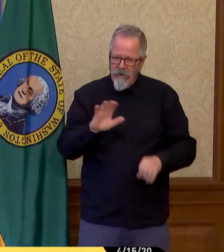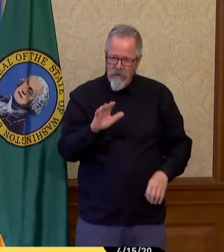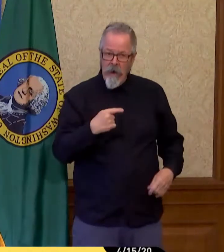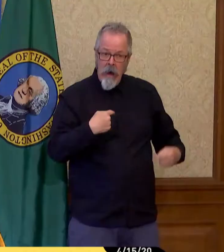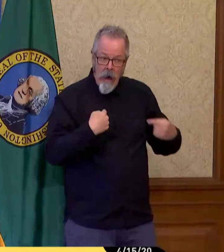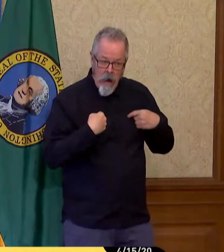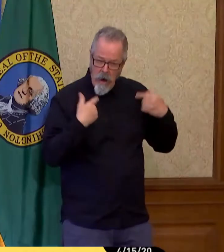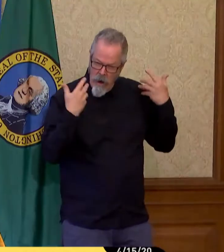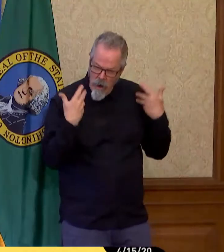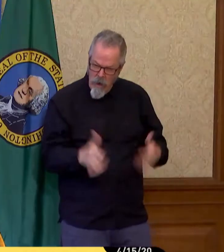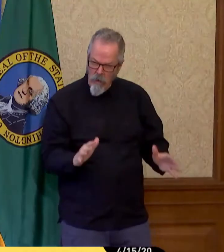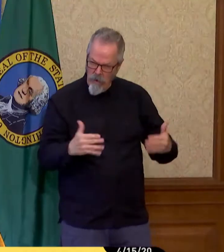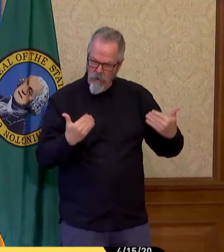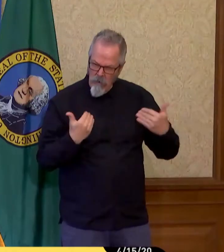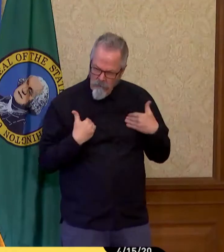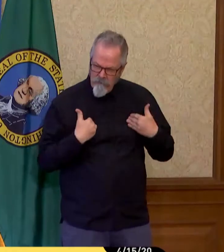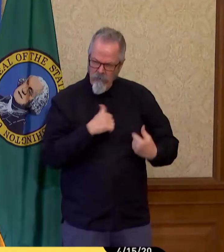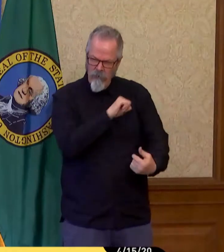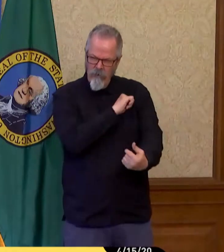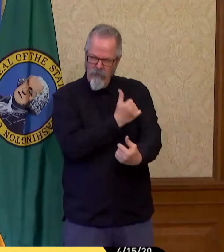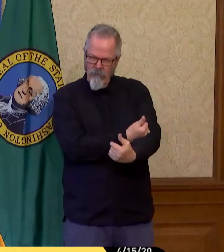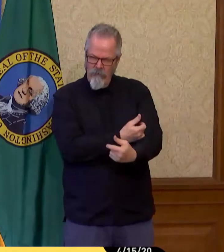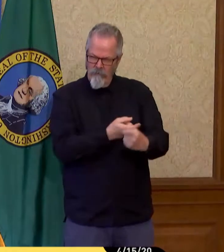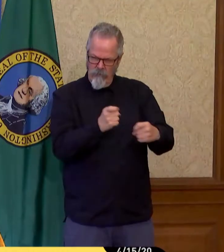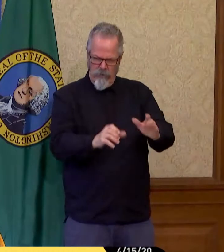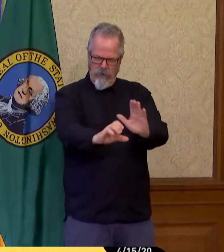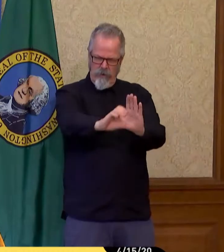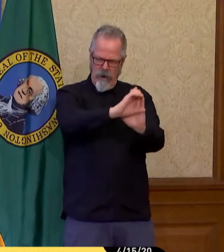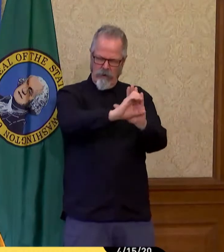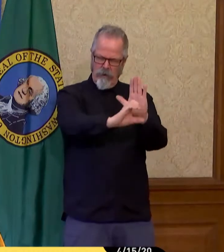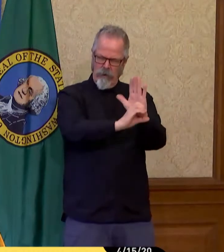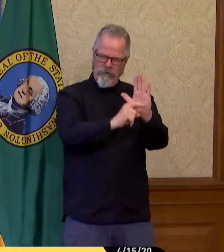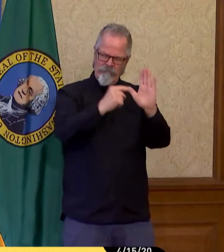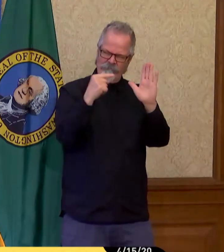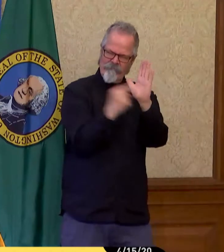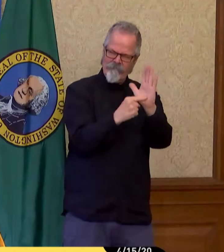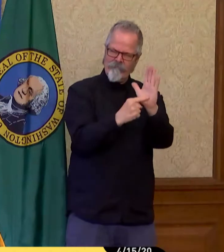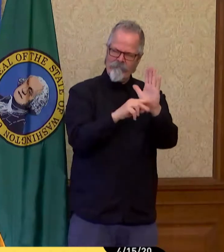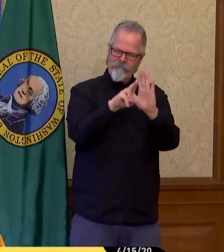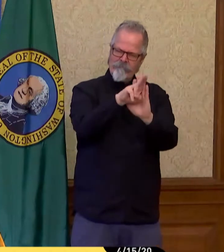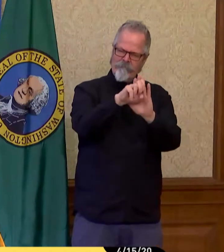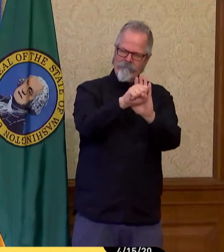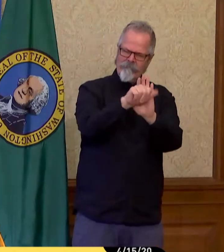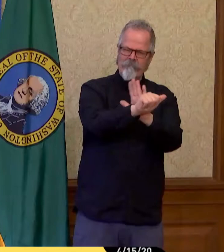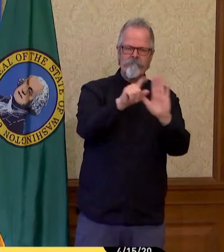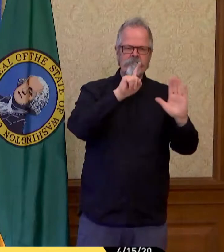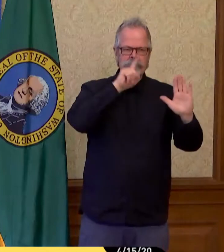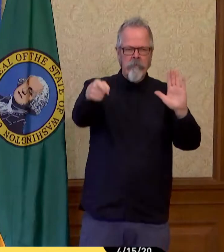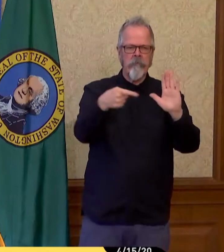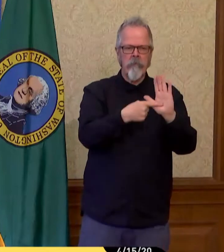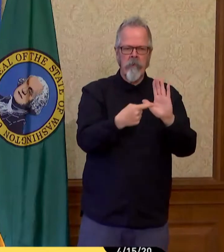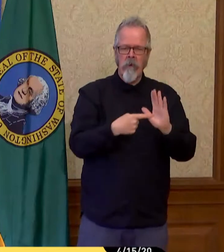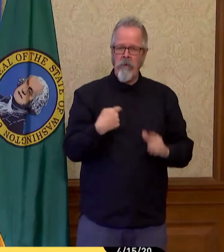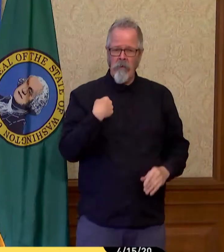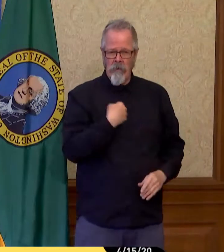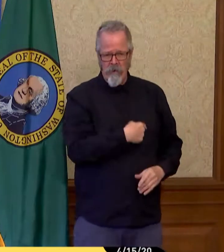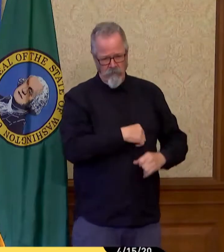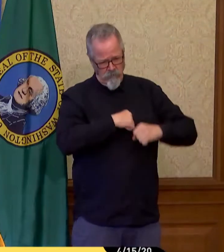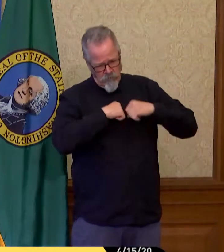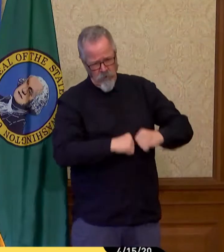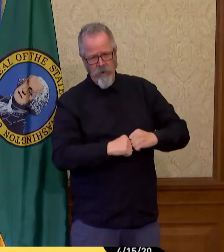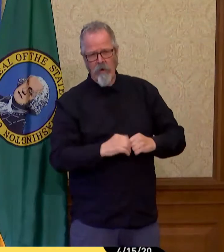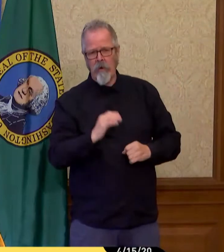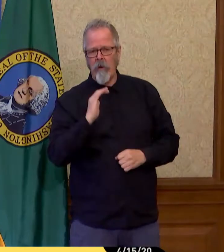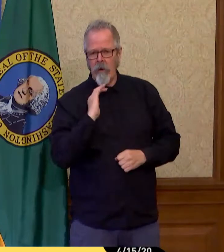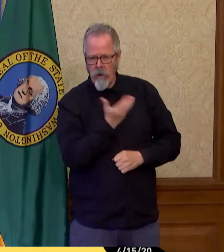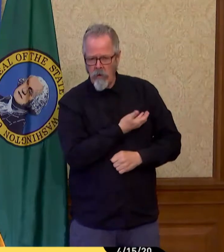Constitution, and we will be fully protective of that. So we're having some good working relationships with federal agencies. We're